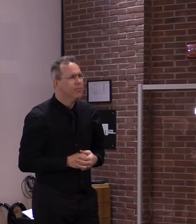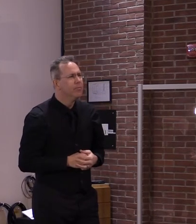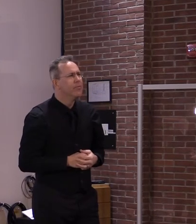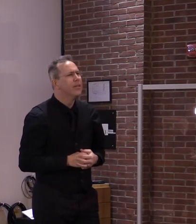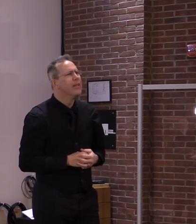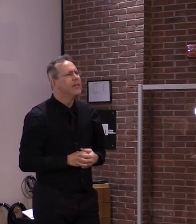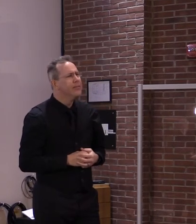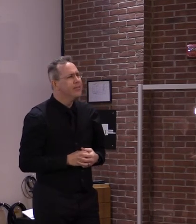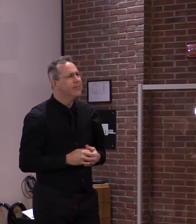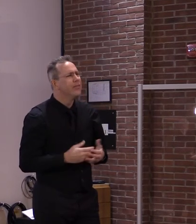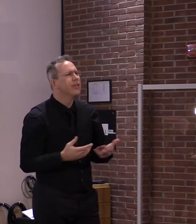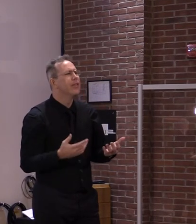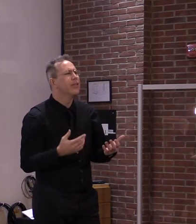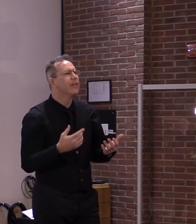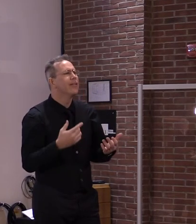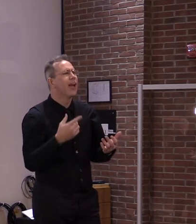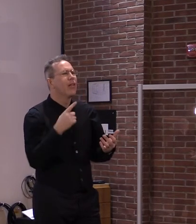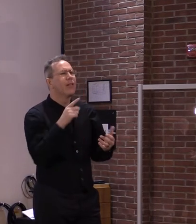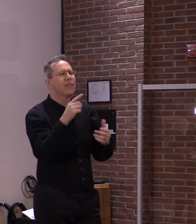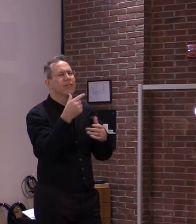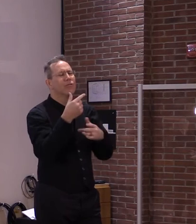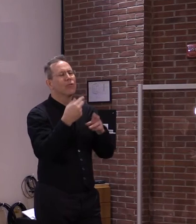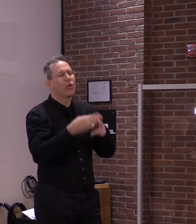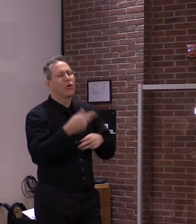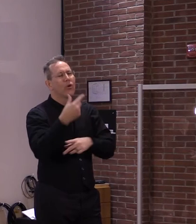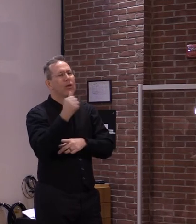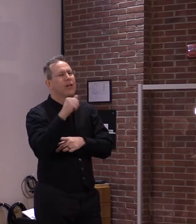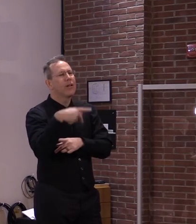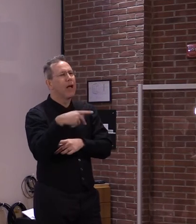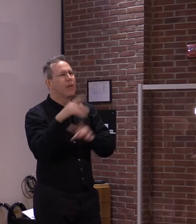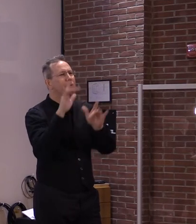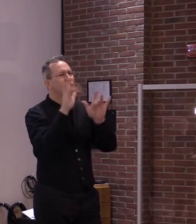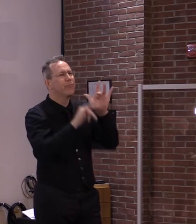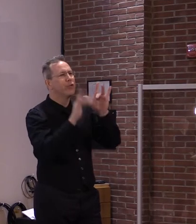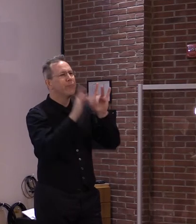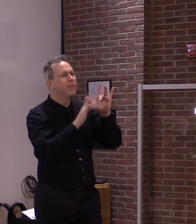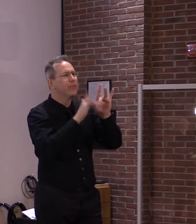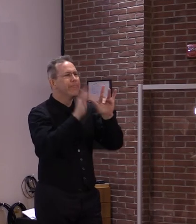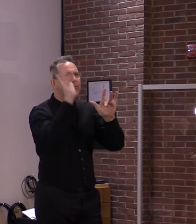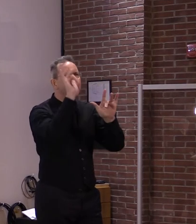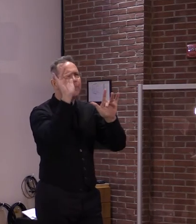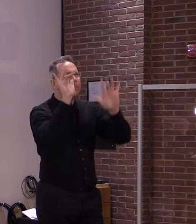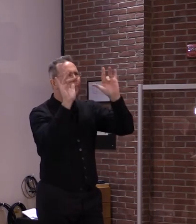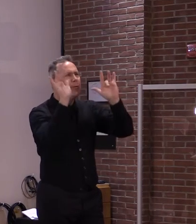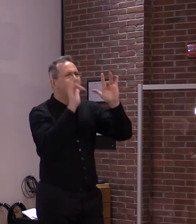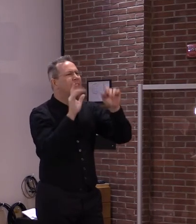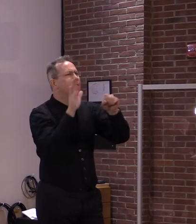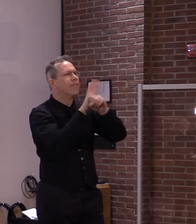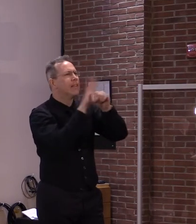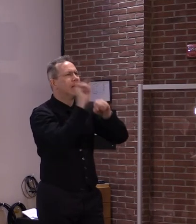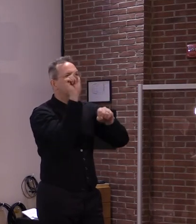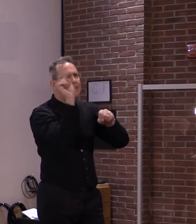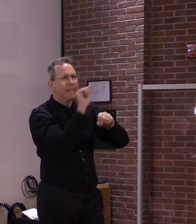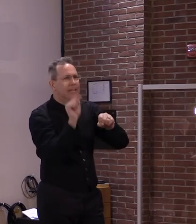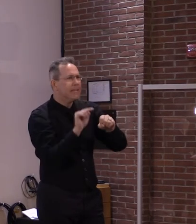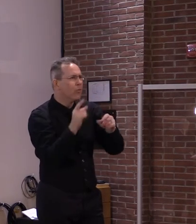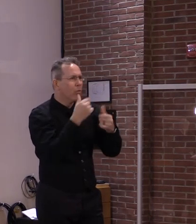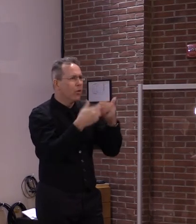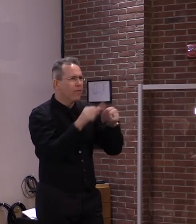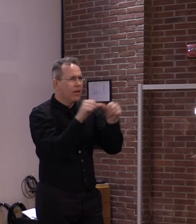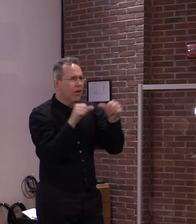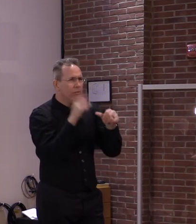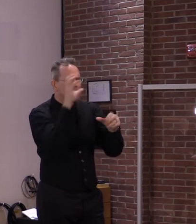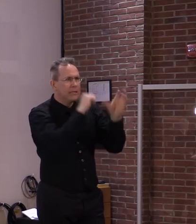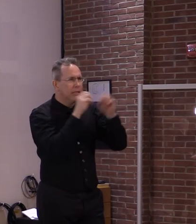gap in our vaccination system that we thought would be filled by putting in a site at